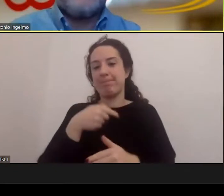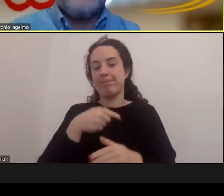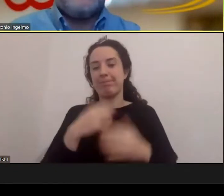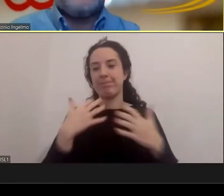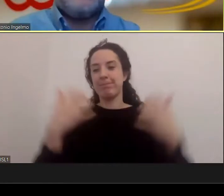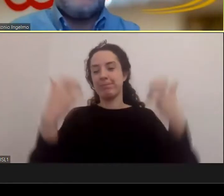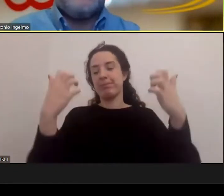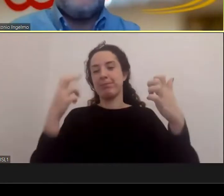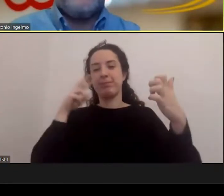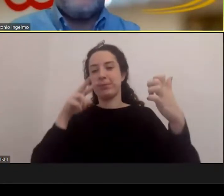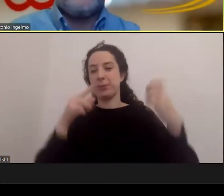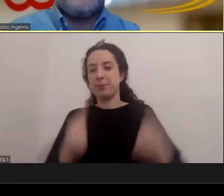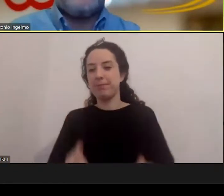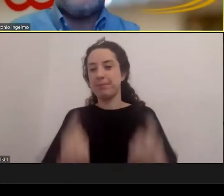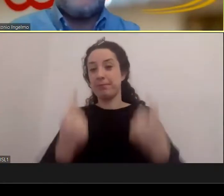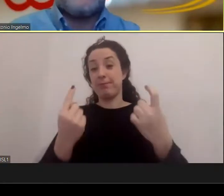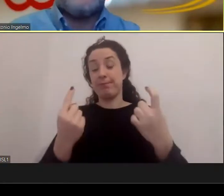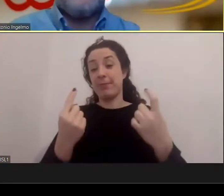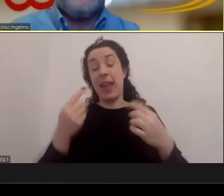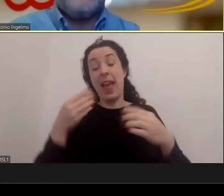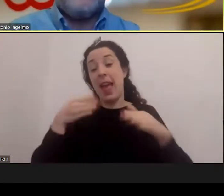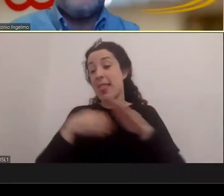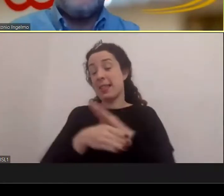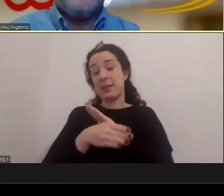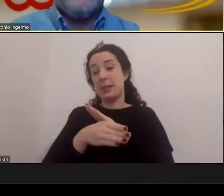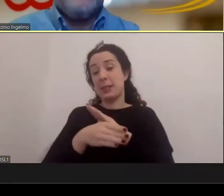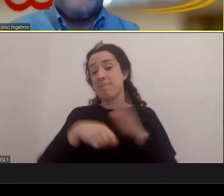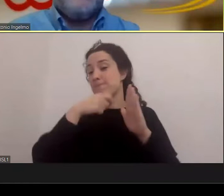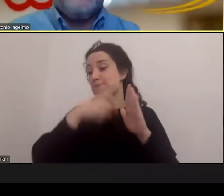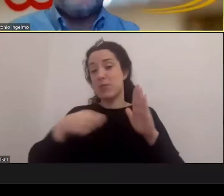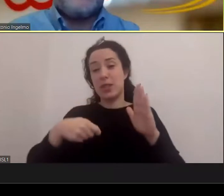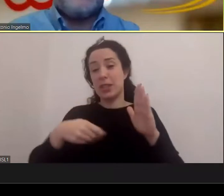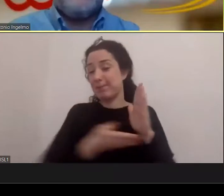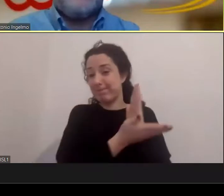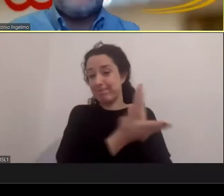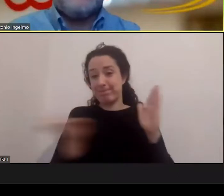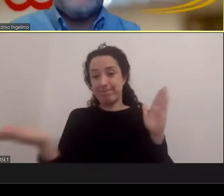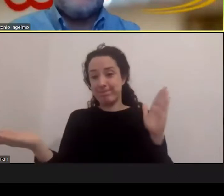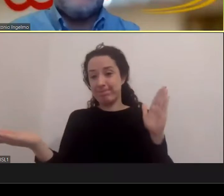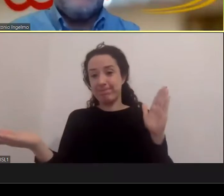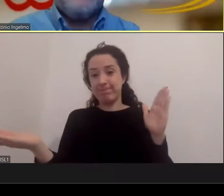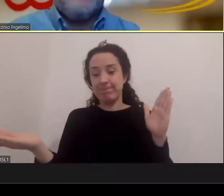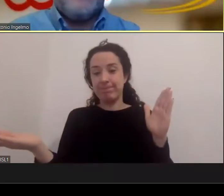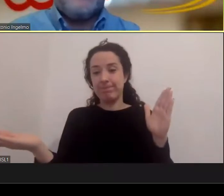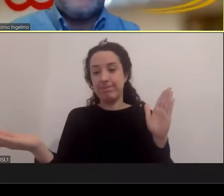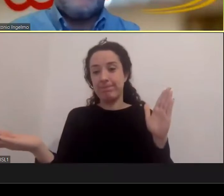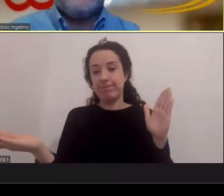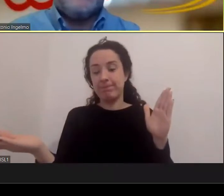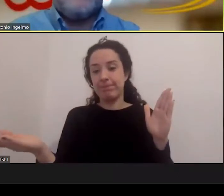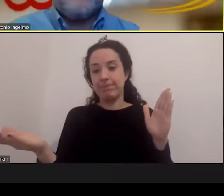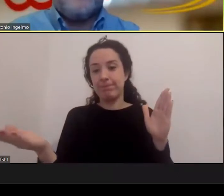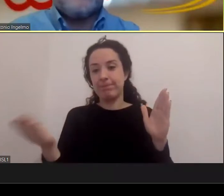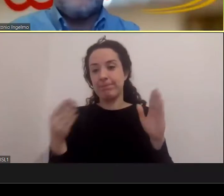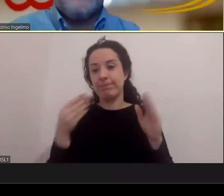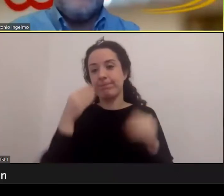ACCESSIBILITECH, as any other project on accessibility, has been preceded by